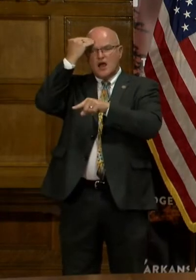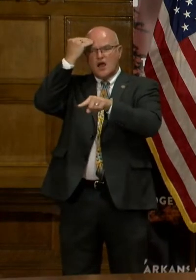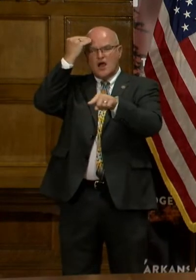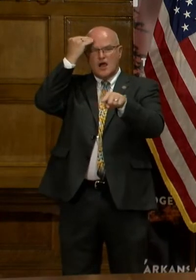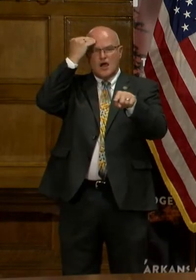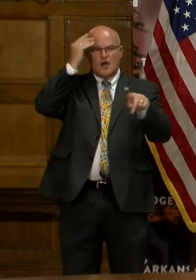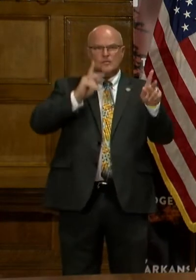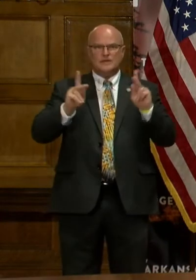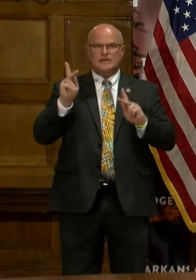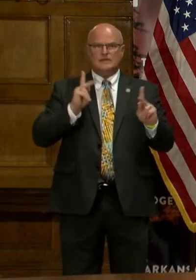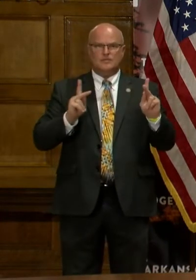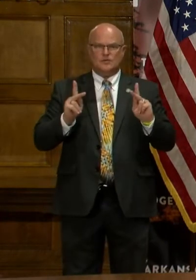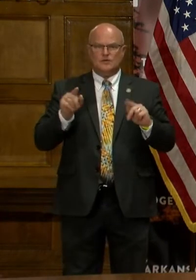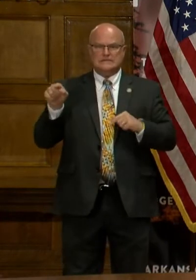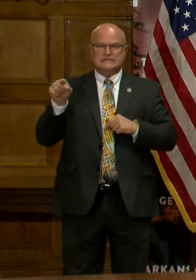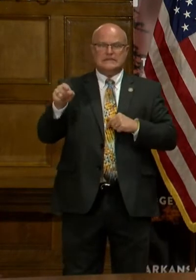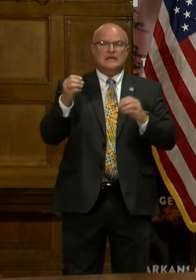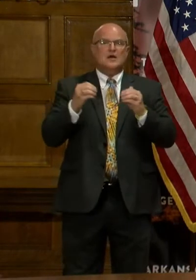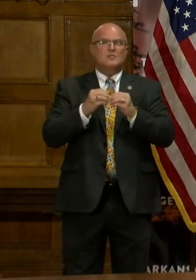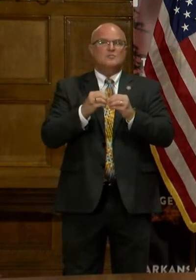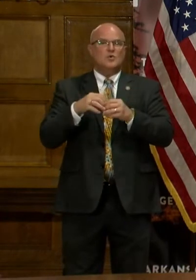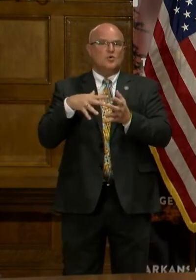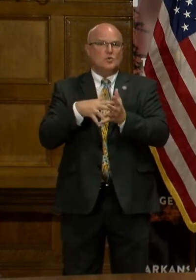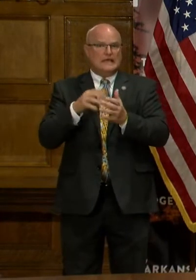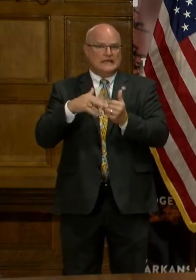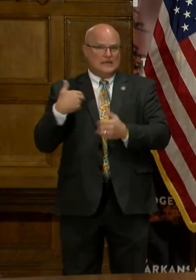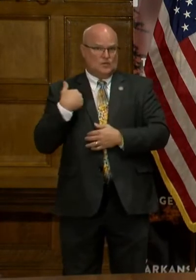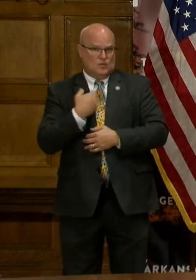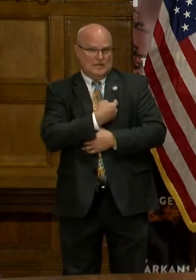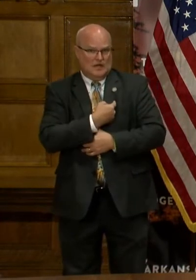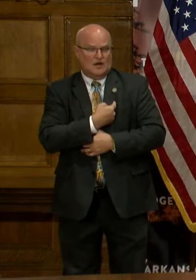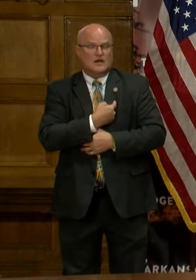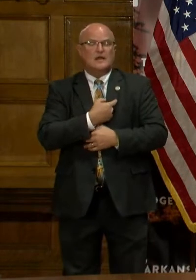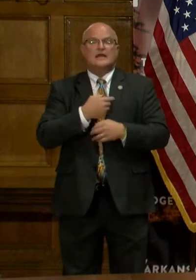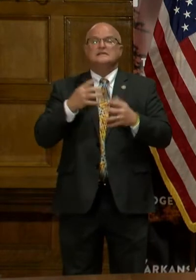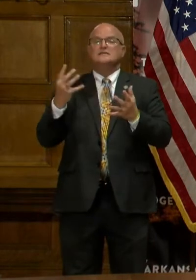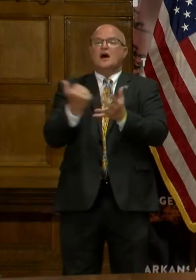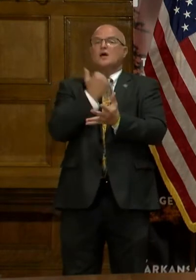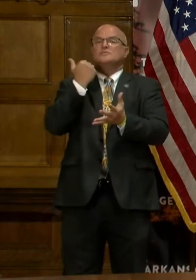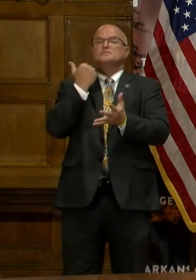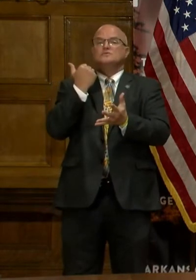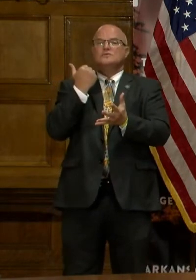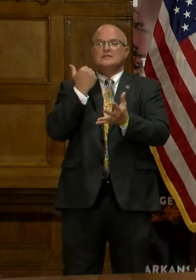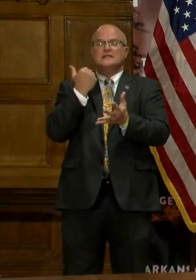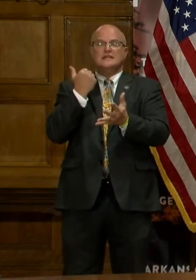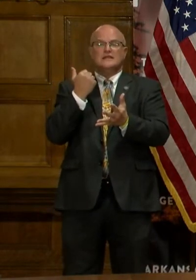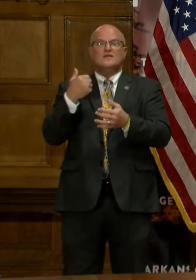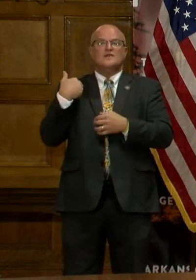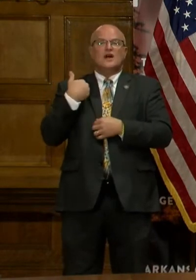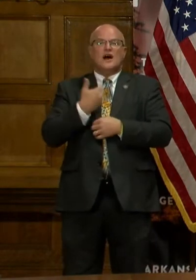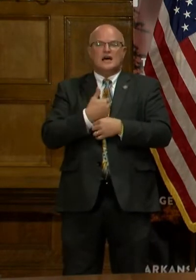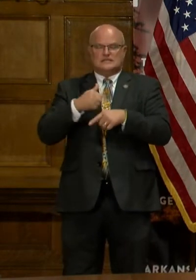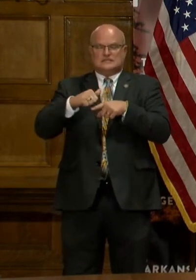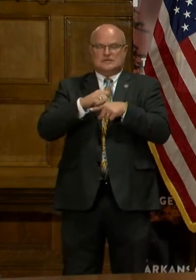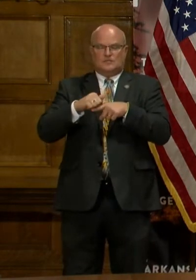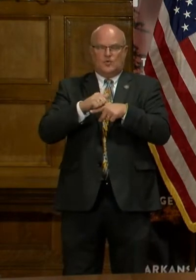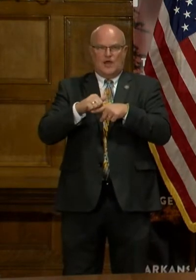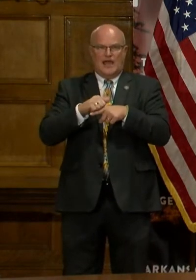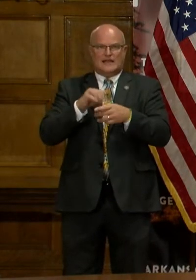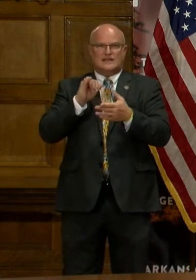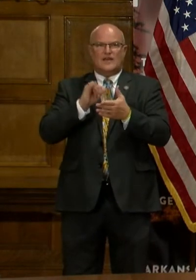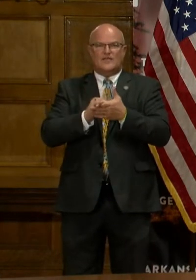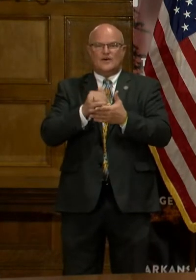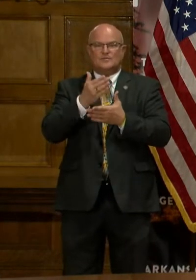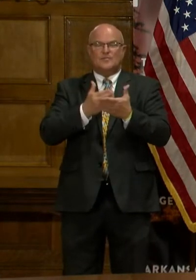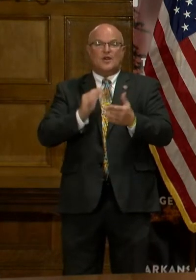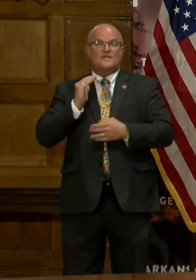people who might be more vulnerable than we are. It is an opportunity in a concrete way to practice those